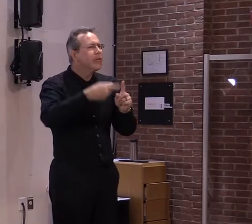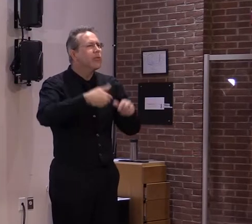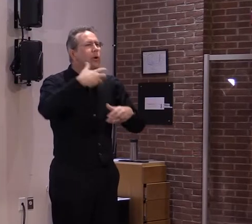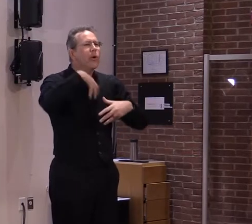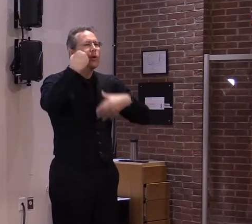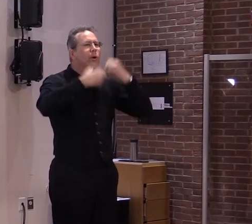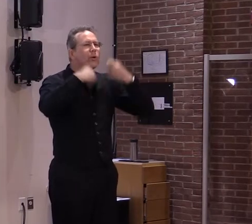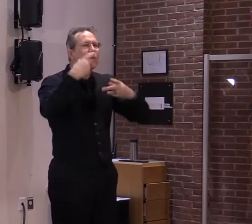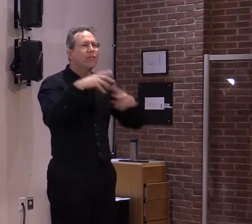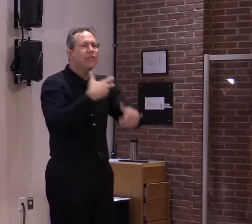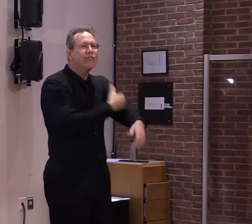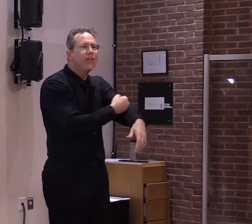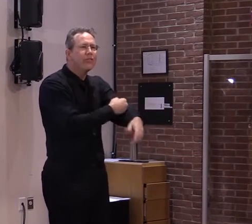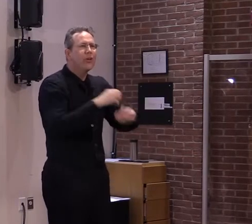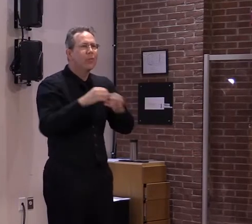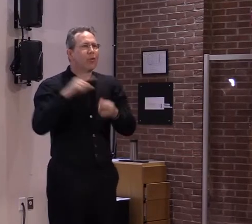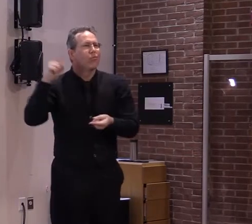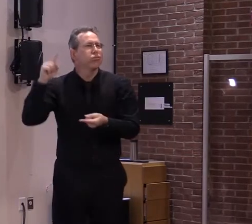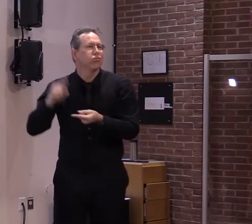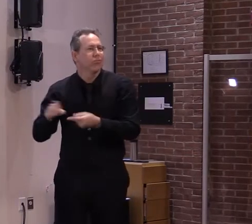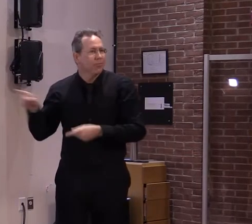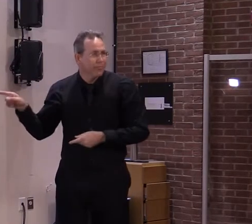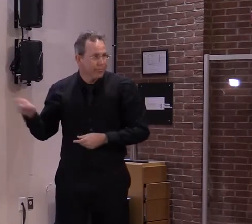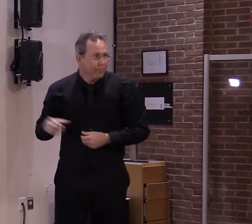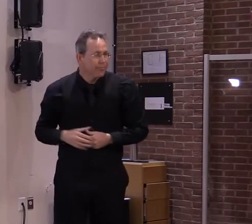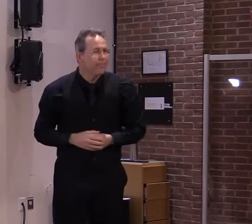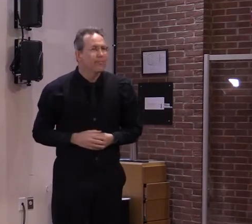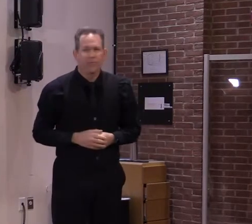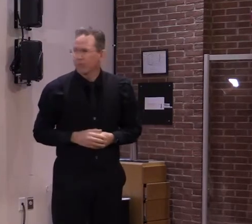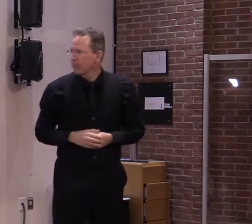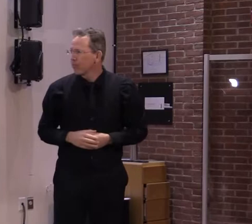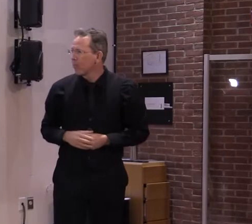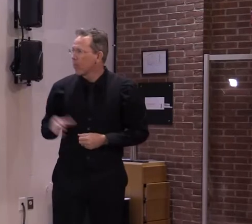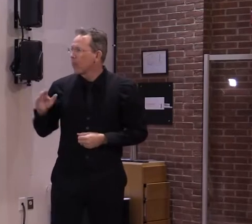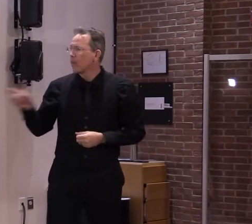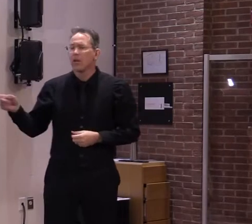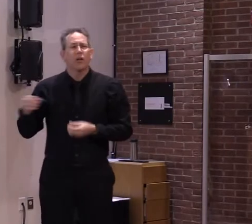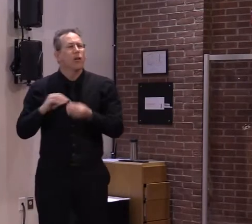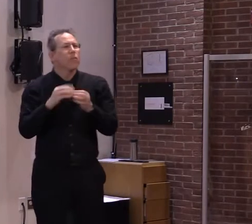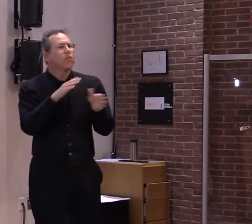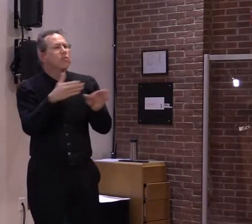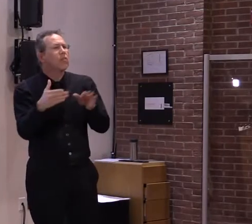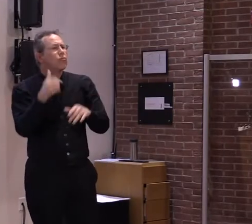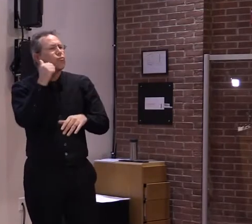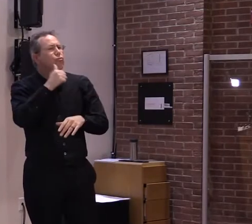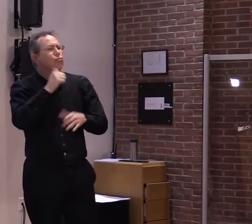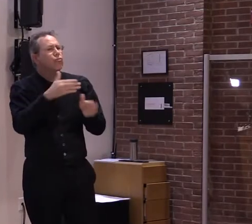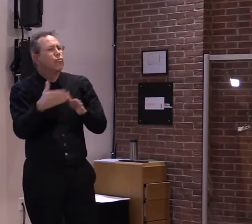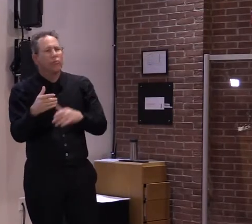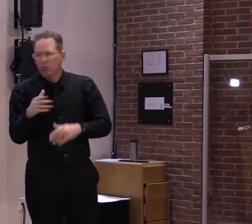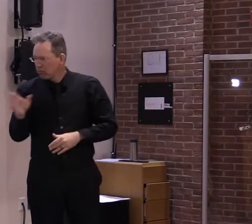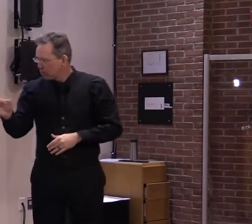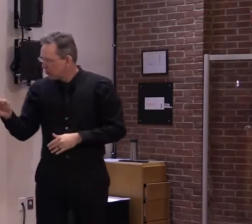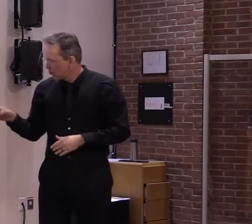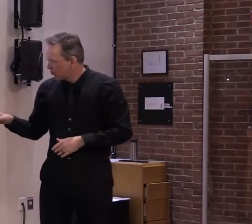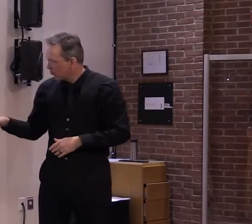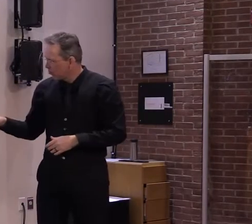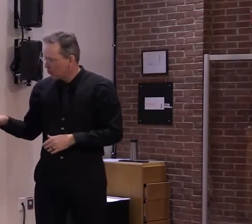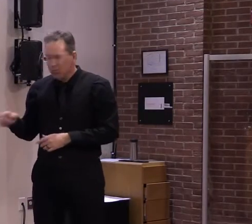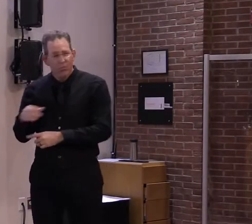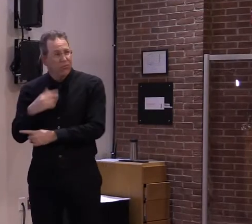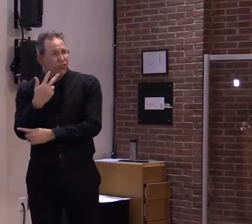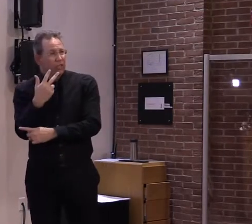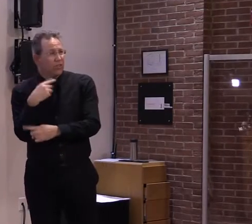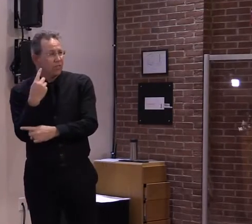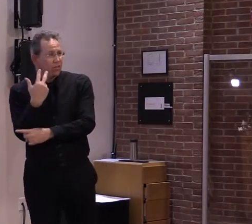vaccinated. And we're also thankfully continuing to see the impact of the vaccine on our fatality rates as well, with our weekly